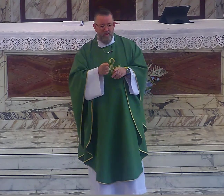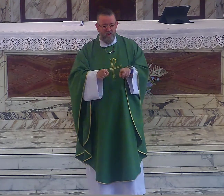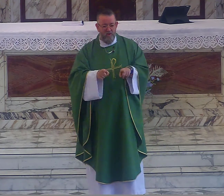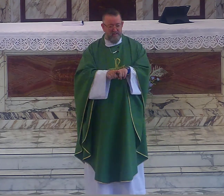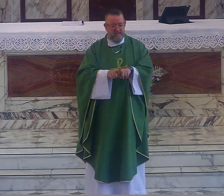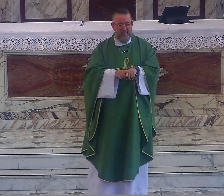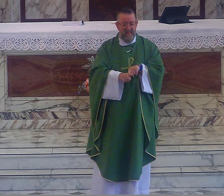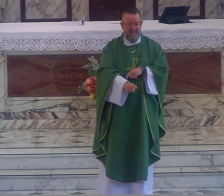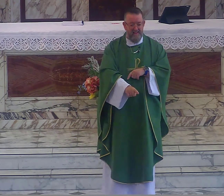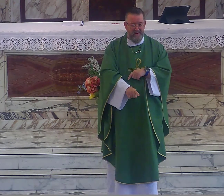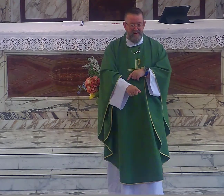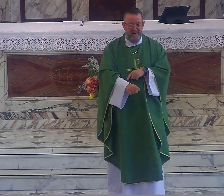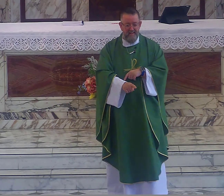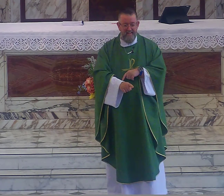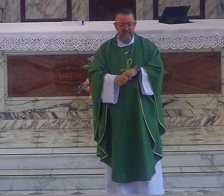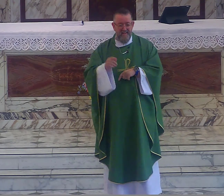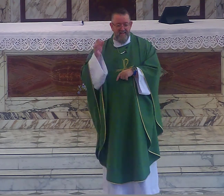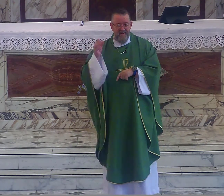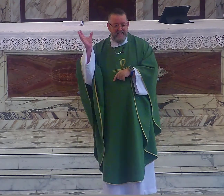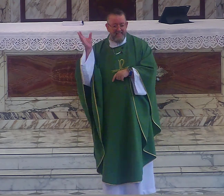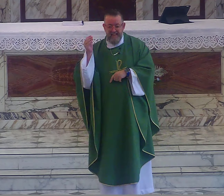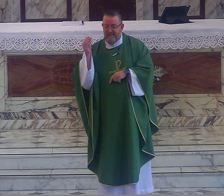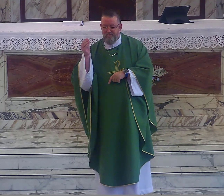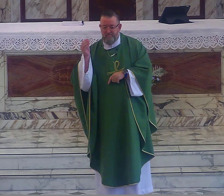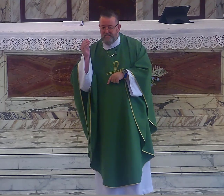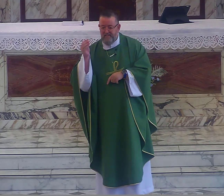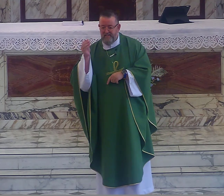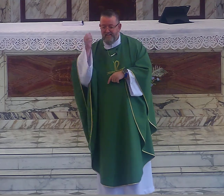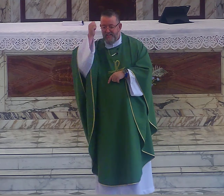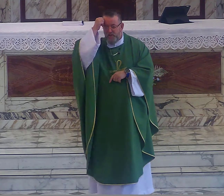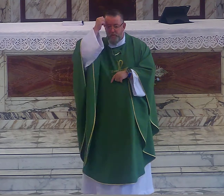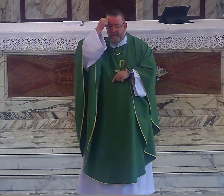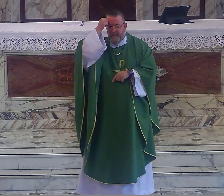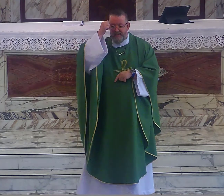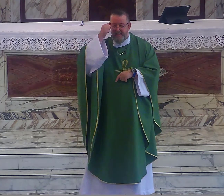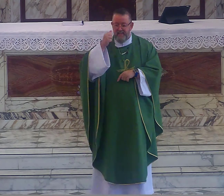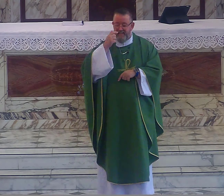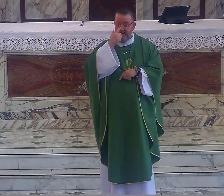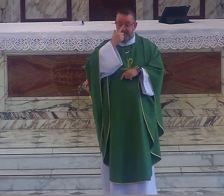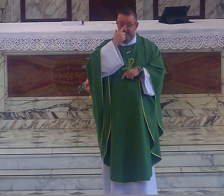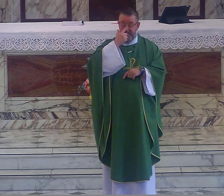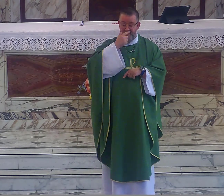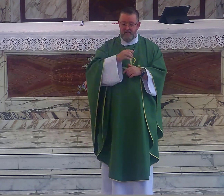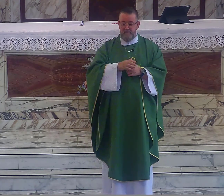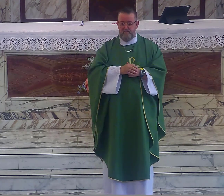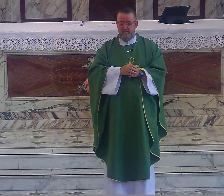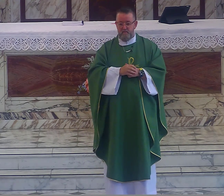Who talks like that? It sounds stupid.